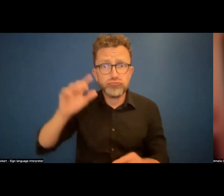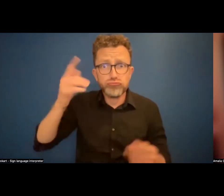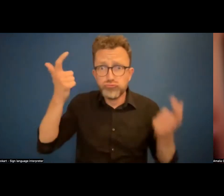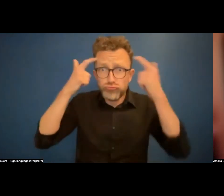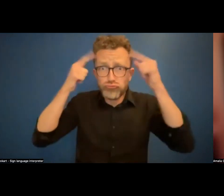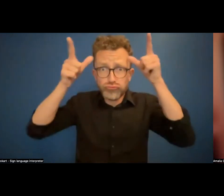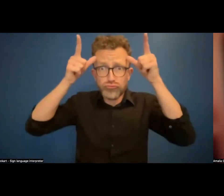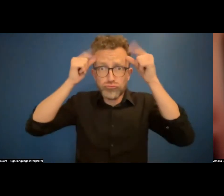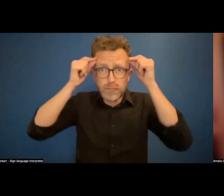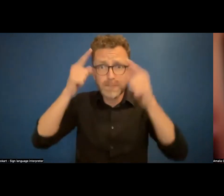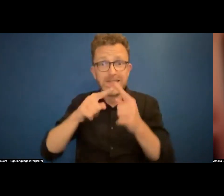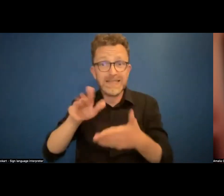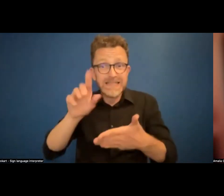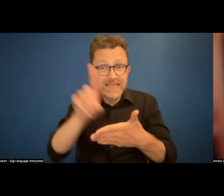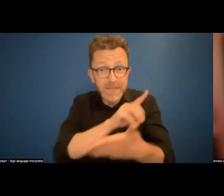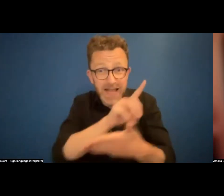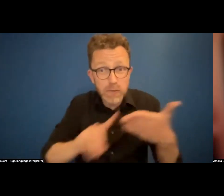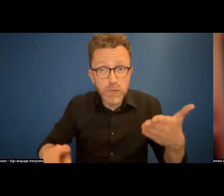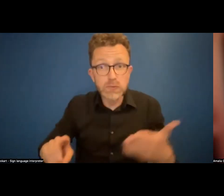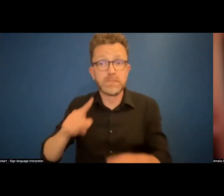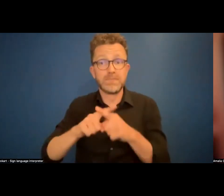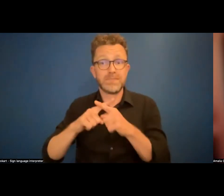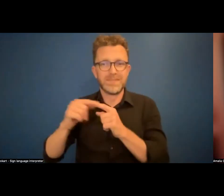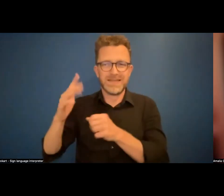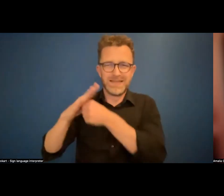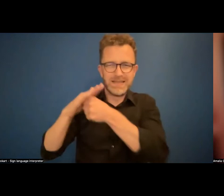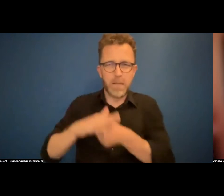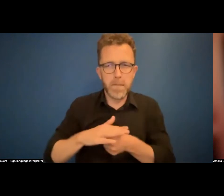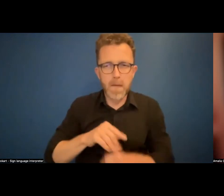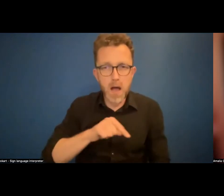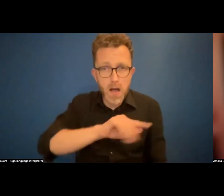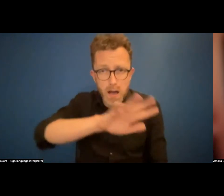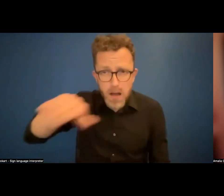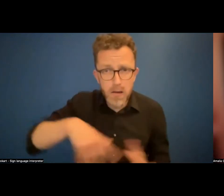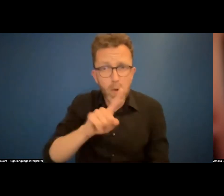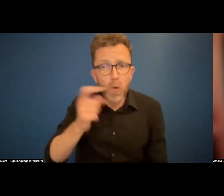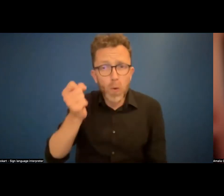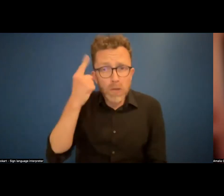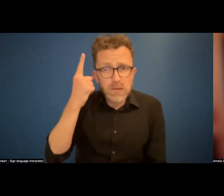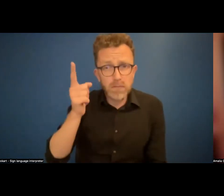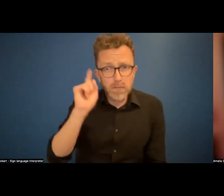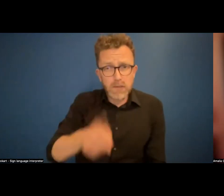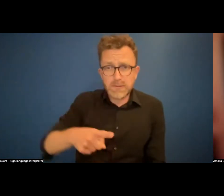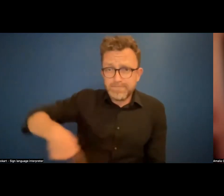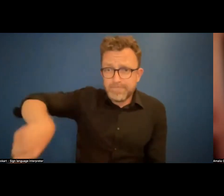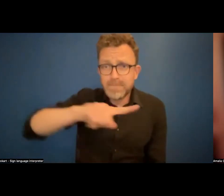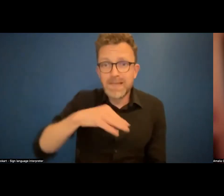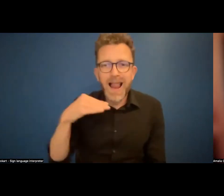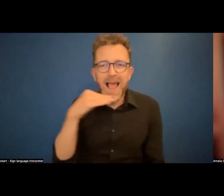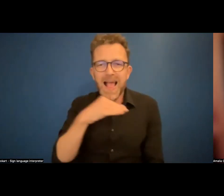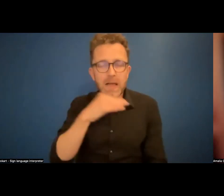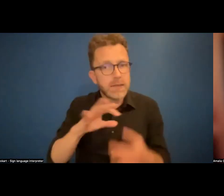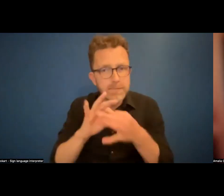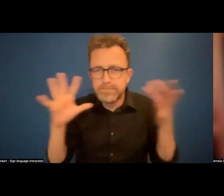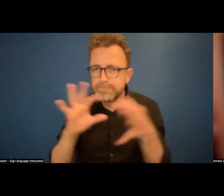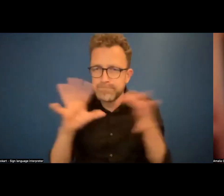as pointed out in guidelines in Article 14. As part of the CRPD and its working group